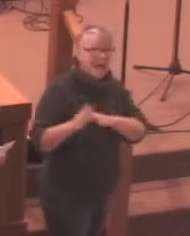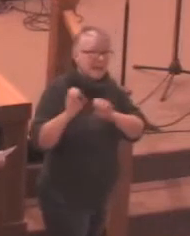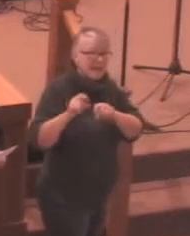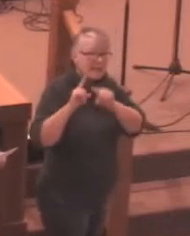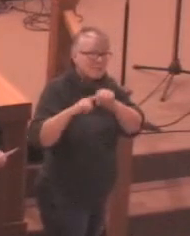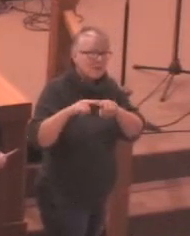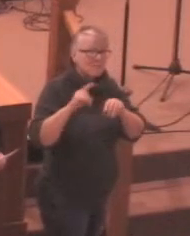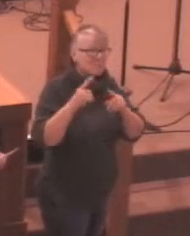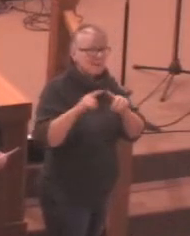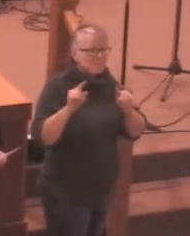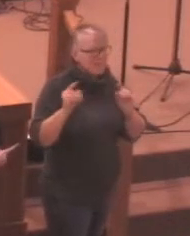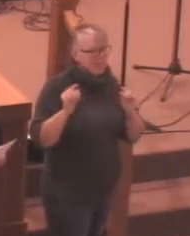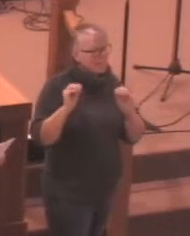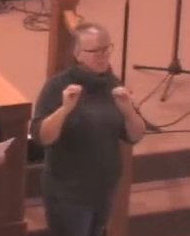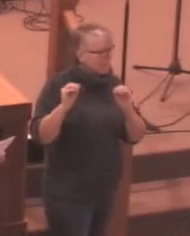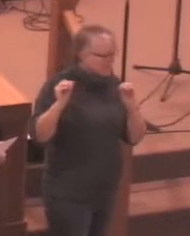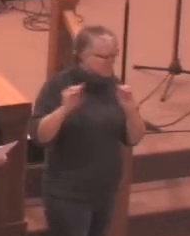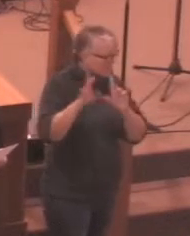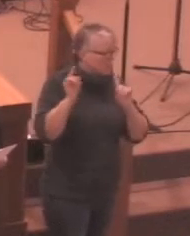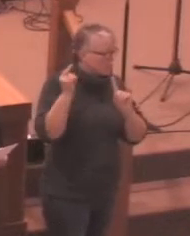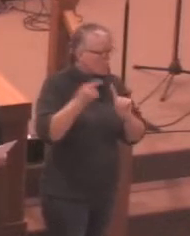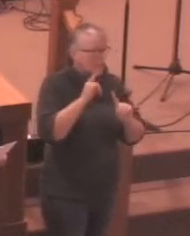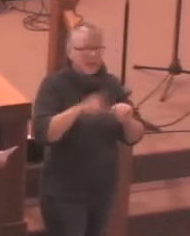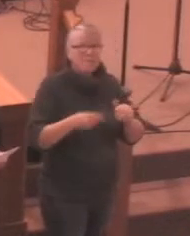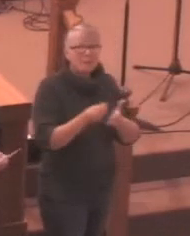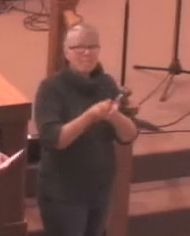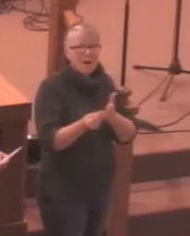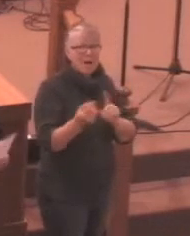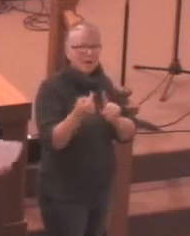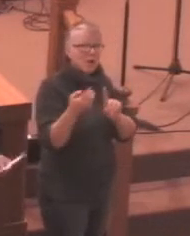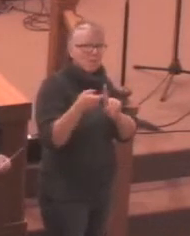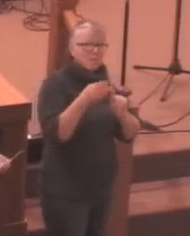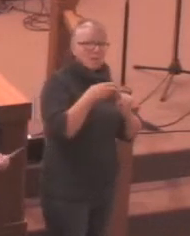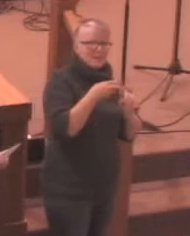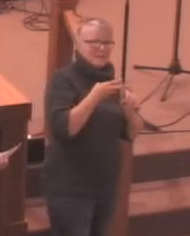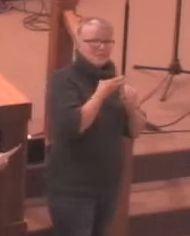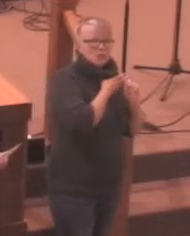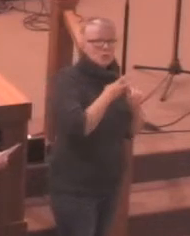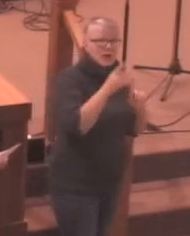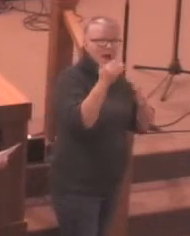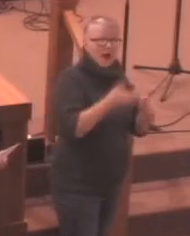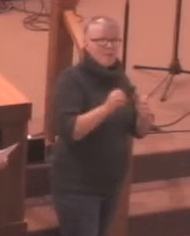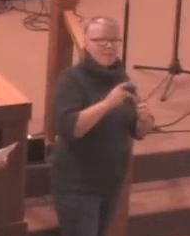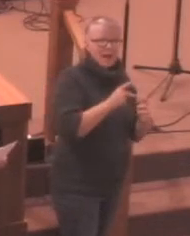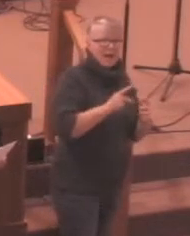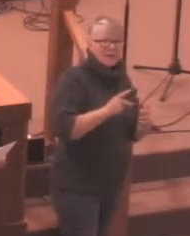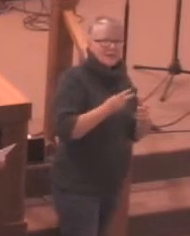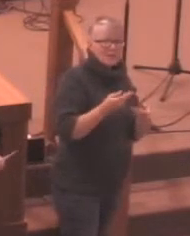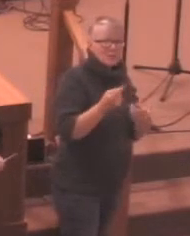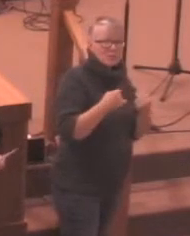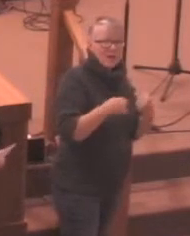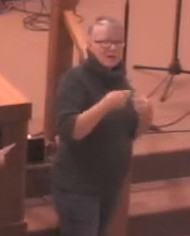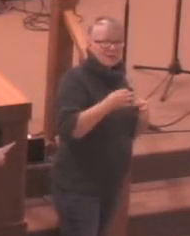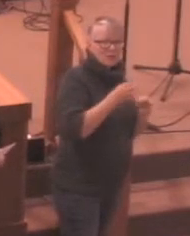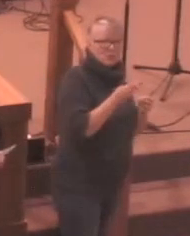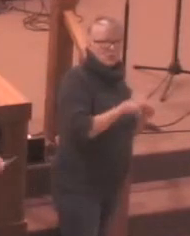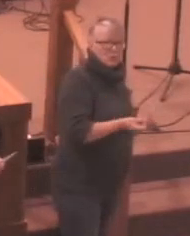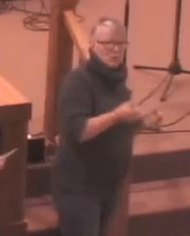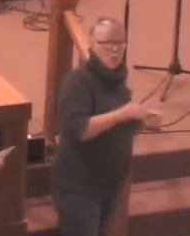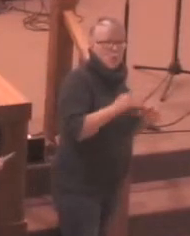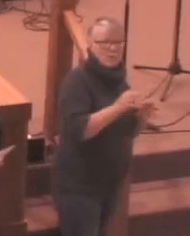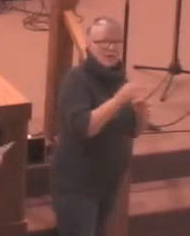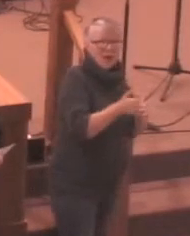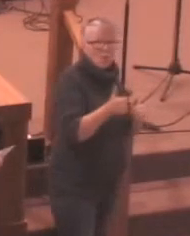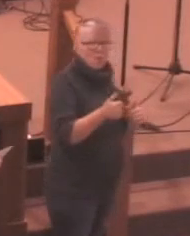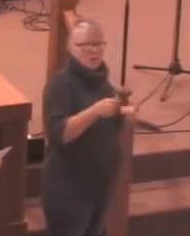be bought, compromised, deterred, hired away, turned back, deluded, or delayed. I will not flinch in the face